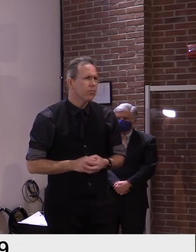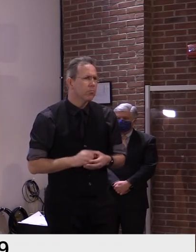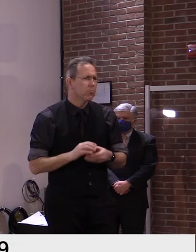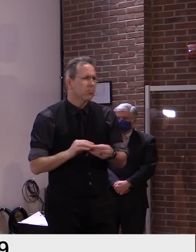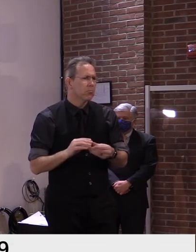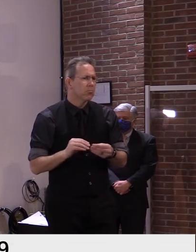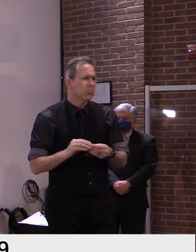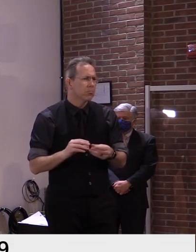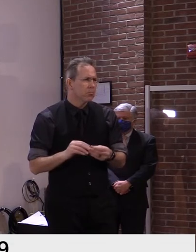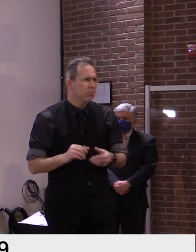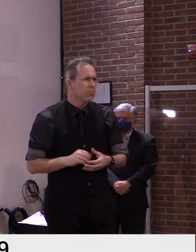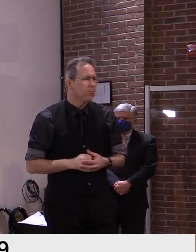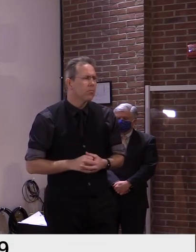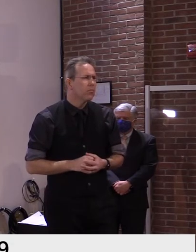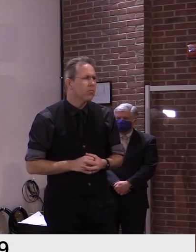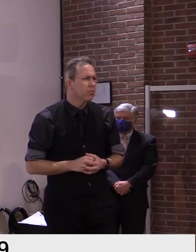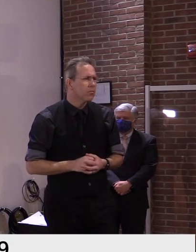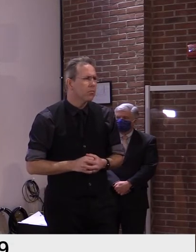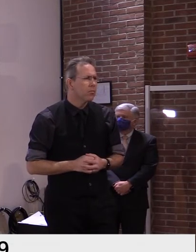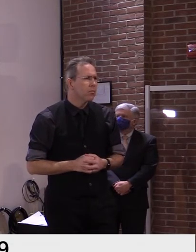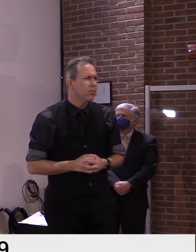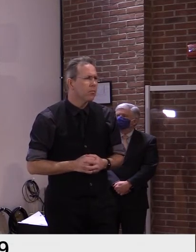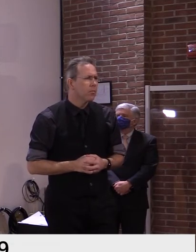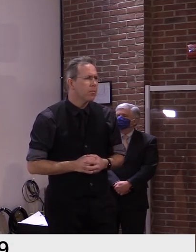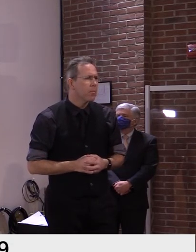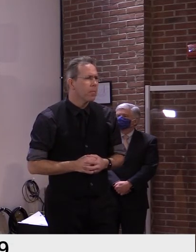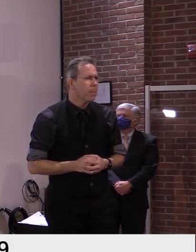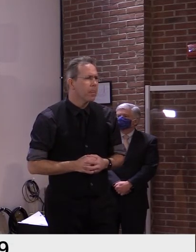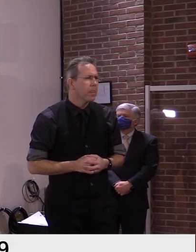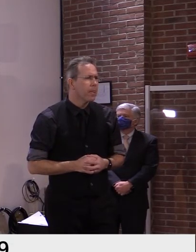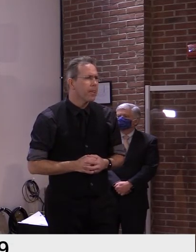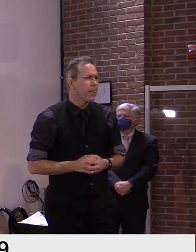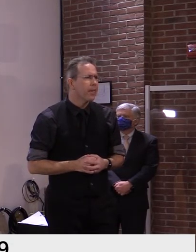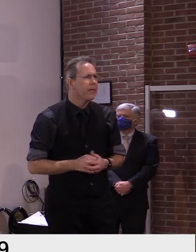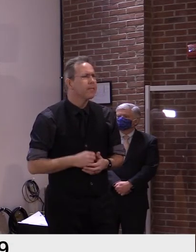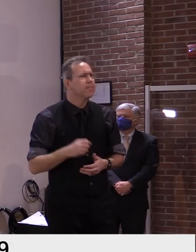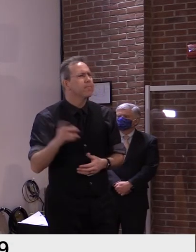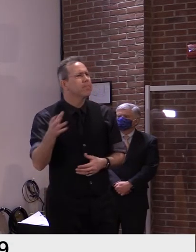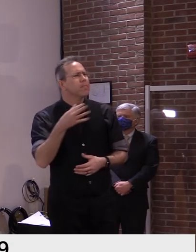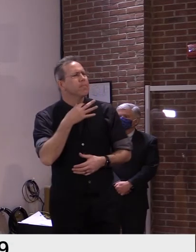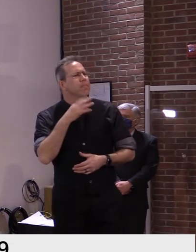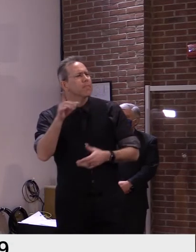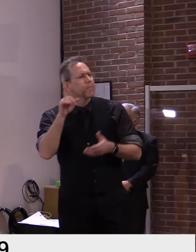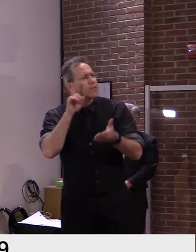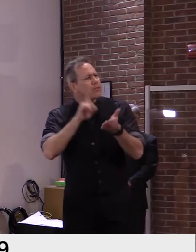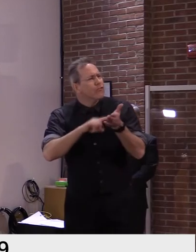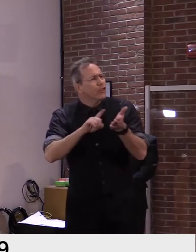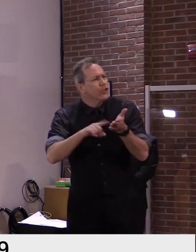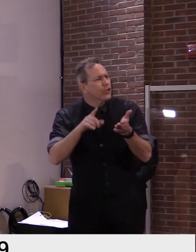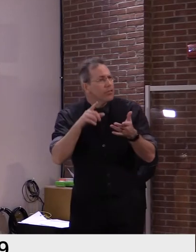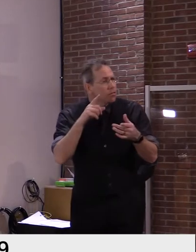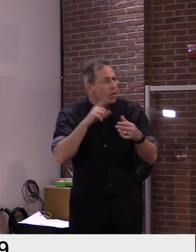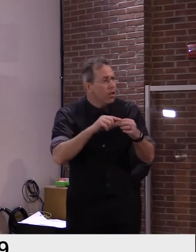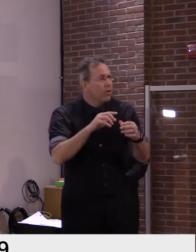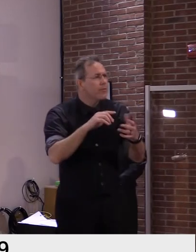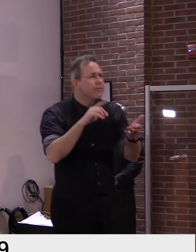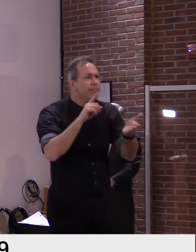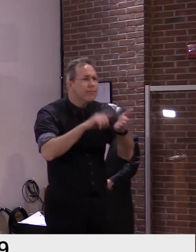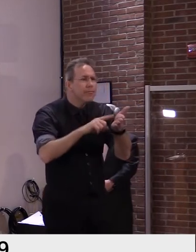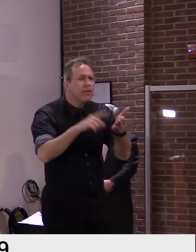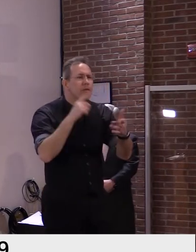study from having those long hauler symptoms? Commissioner Levine. And that might be better for Dr. Levine.